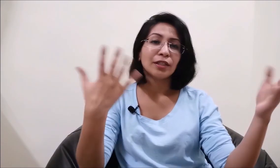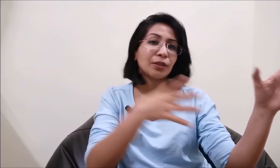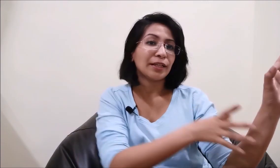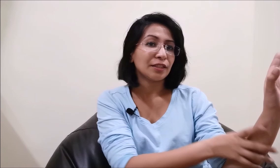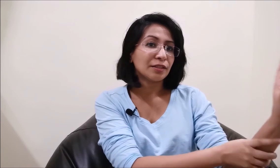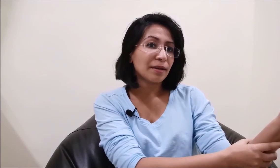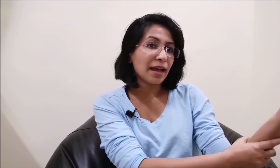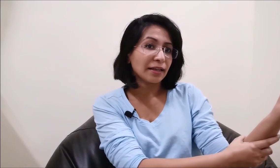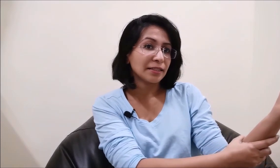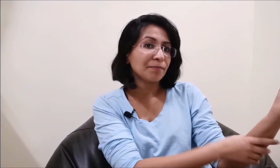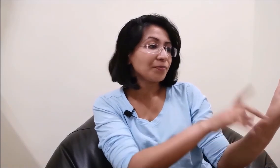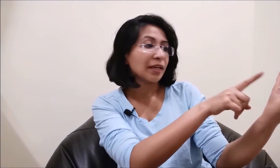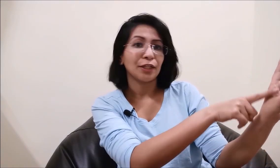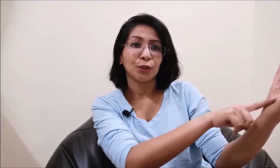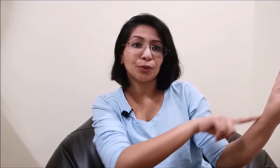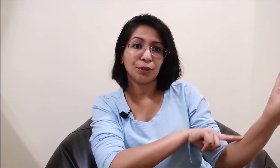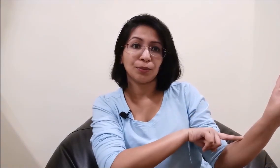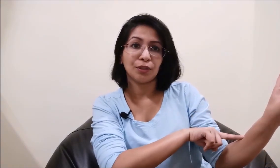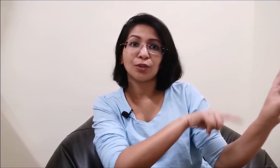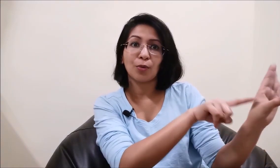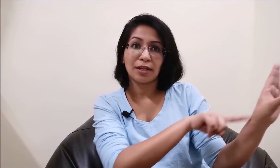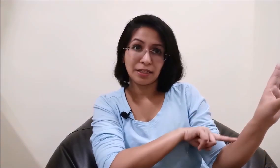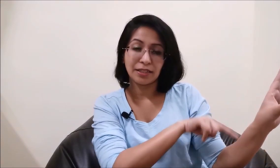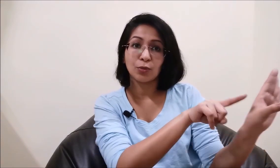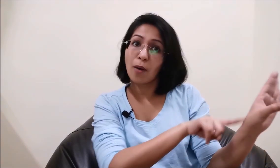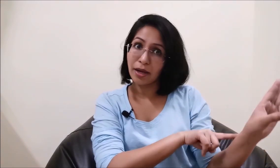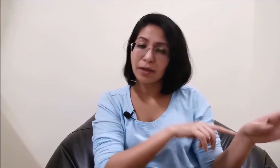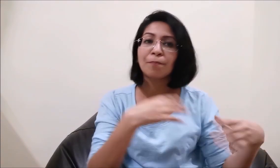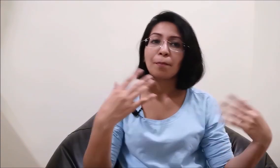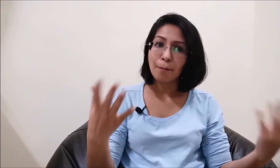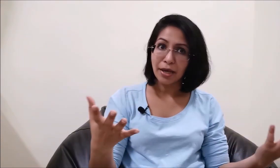So I turned my hand and I showed you this is what I did, this Y. But